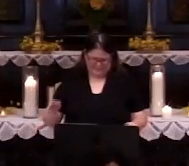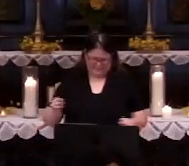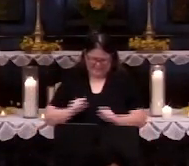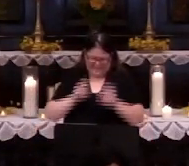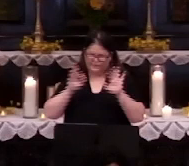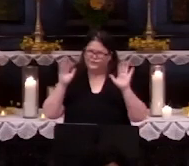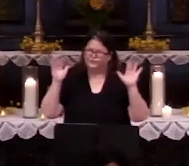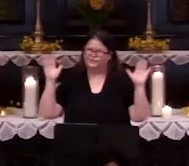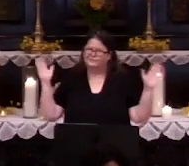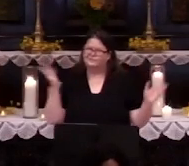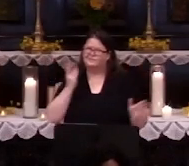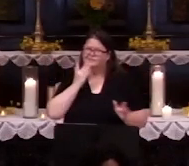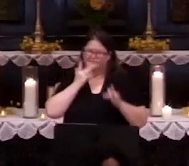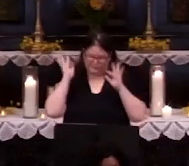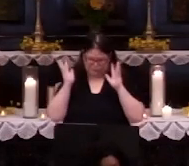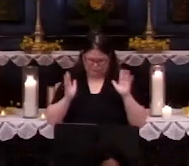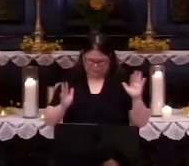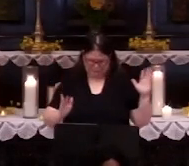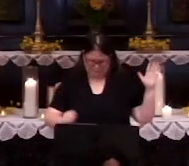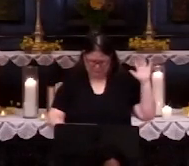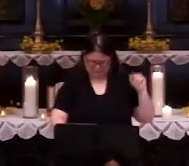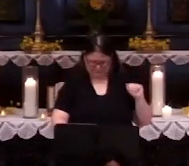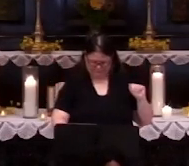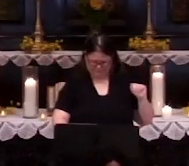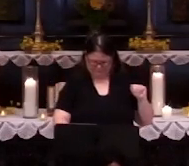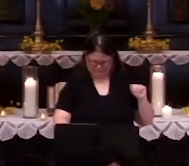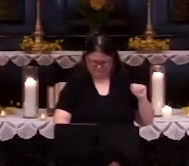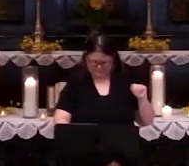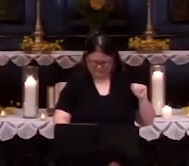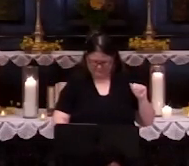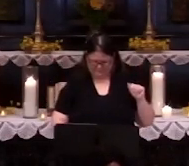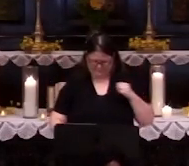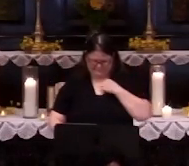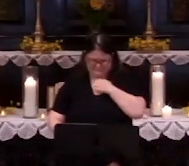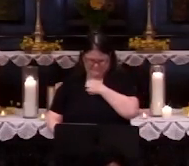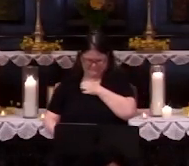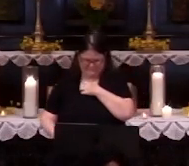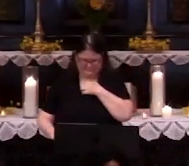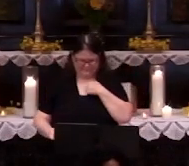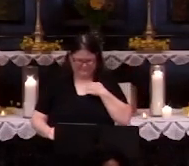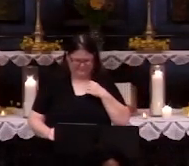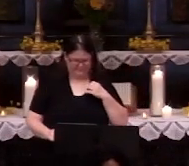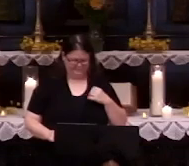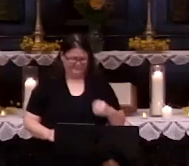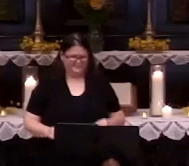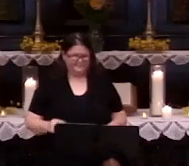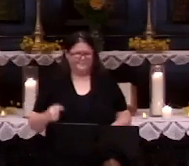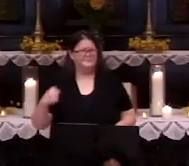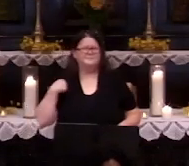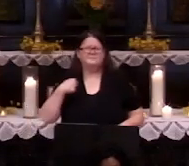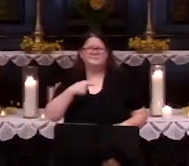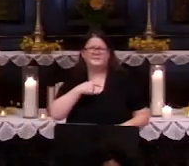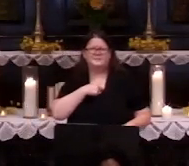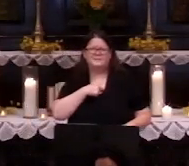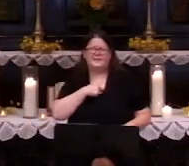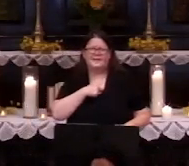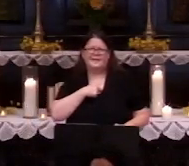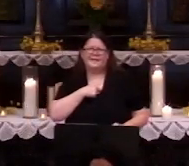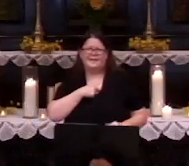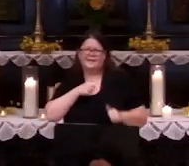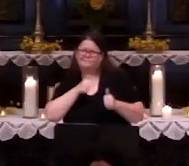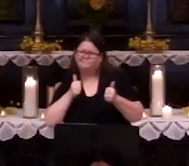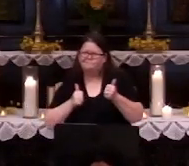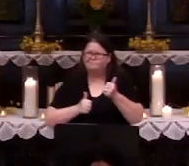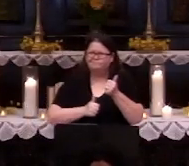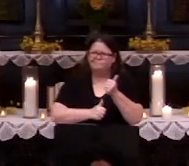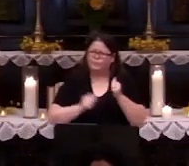not decorating a girl for a night on the town. And I'm not a secondary queen escaped from the